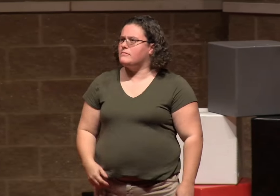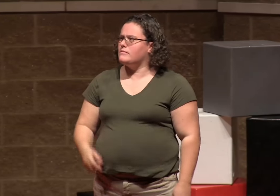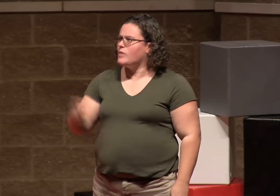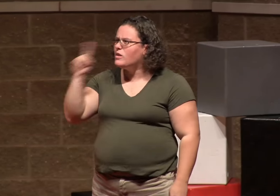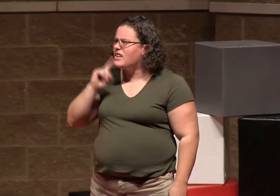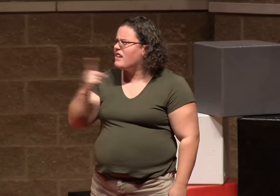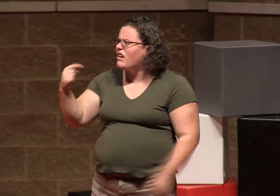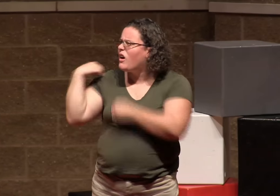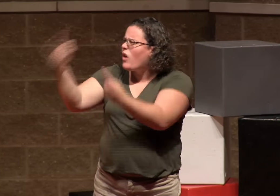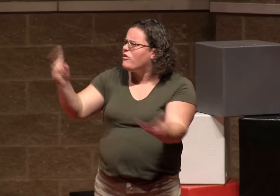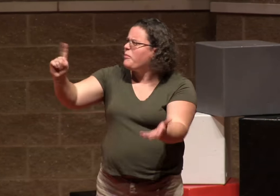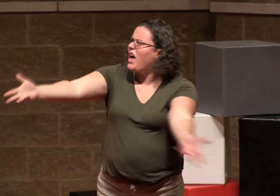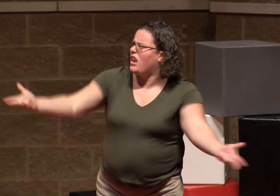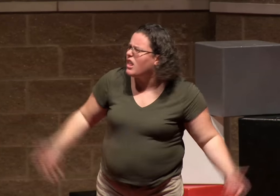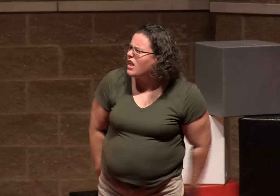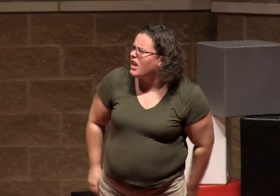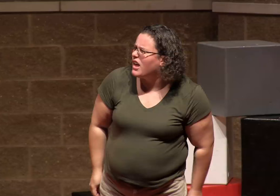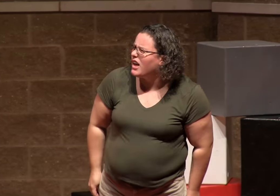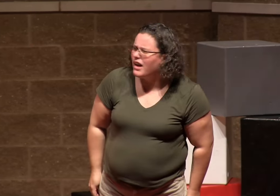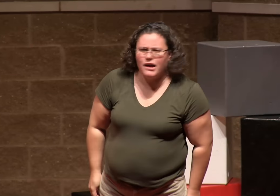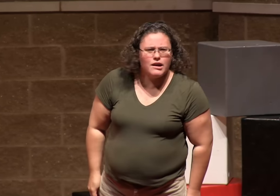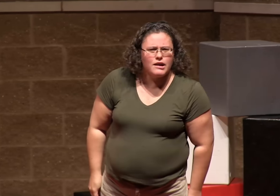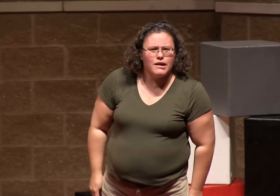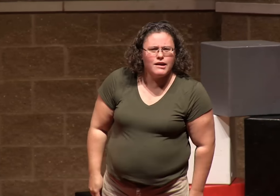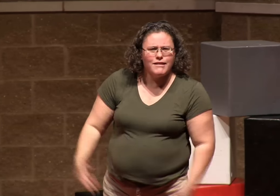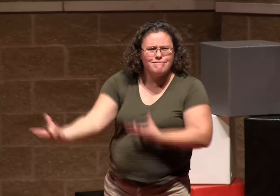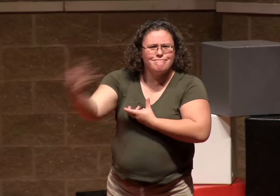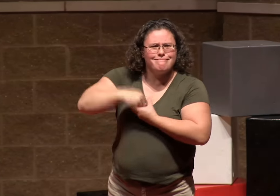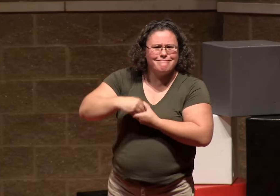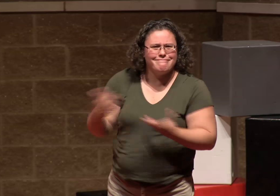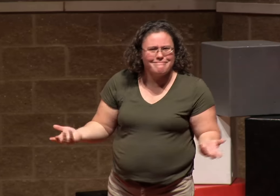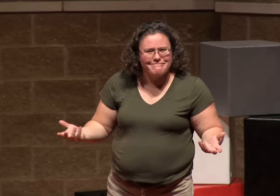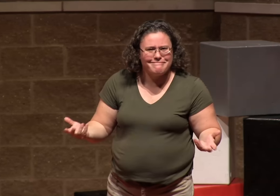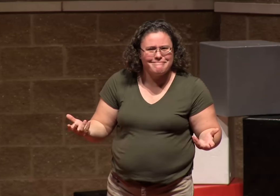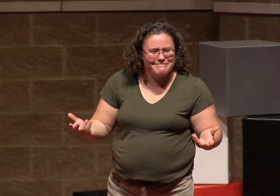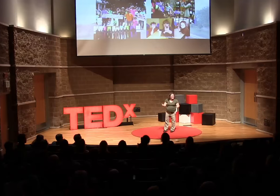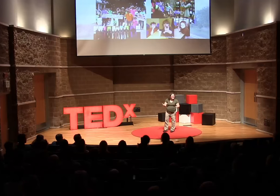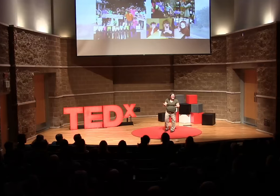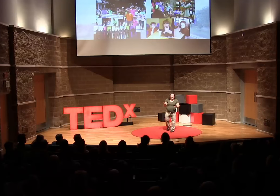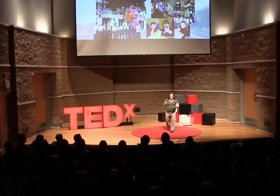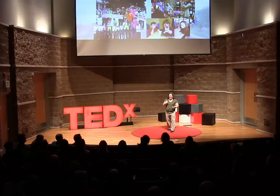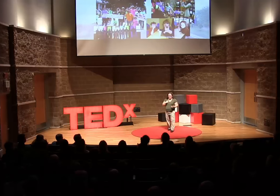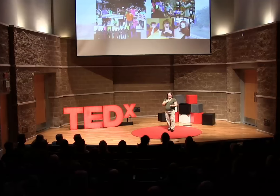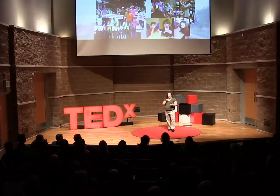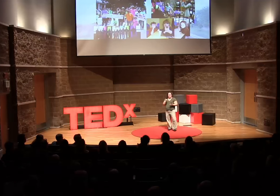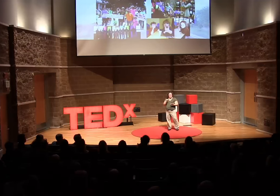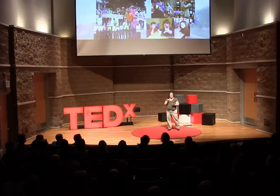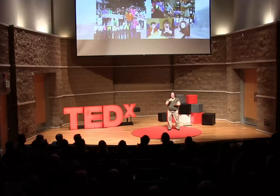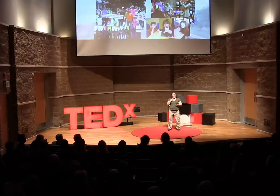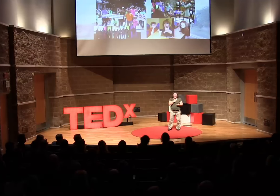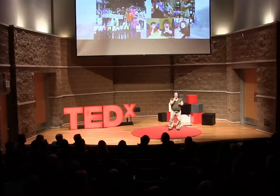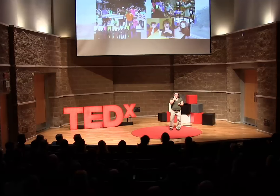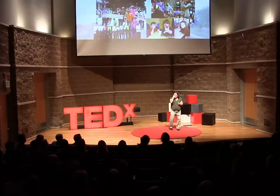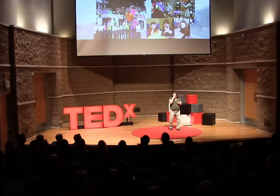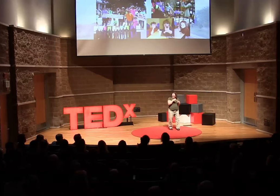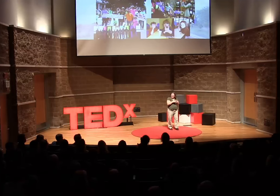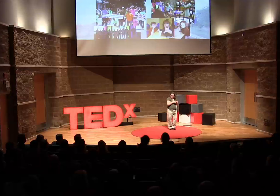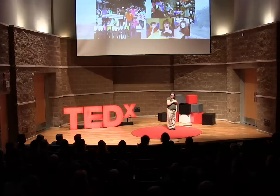like you, we would see people saying that, and where have you been, come join us, we